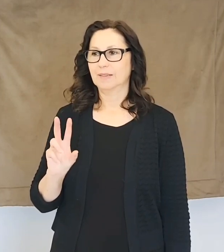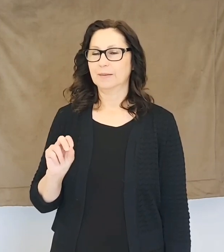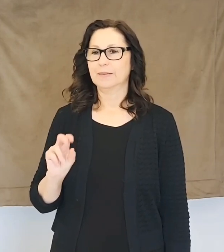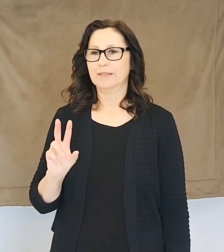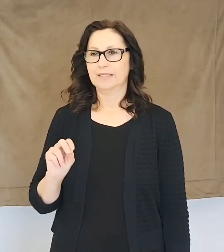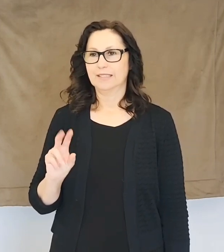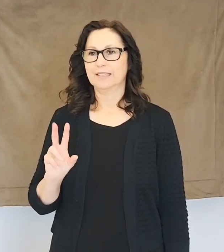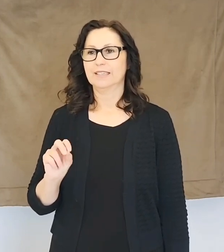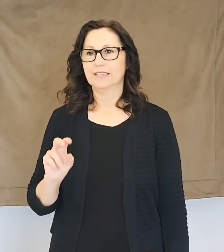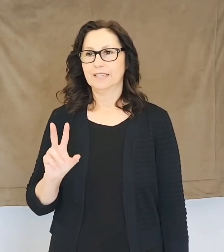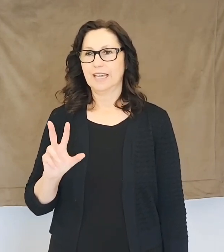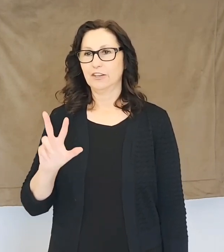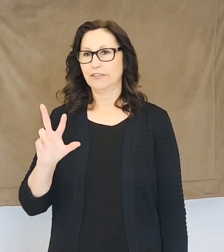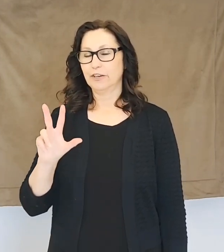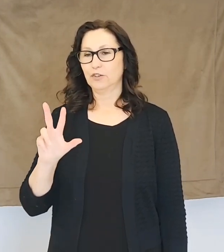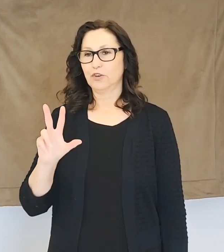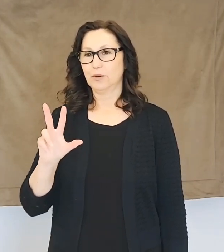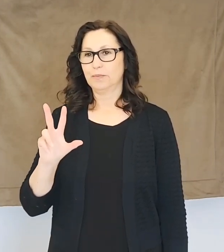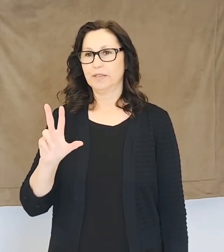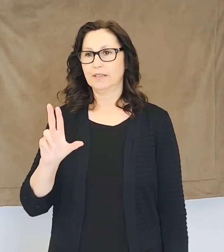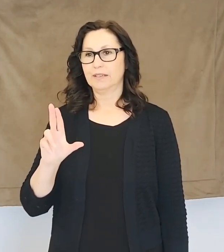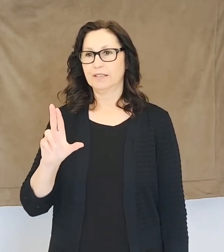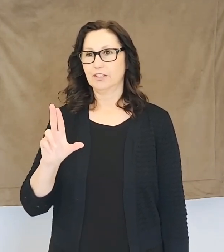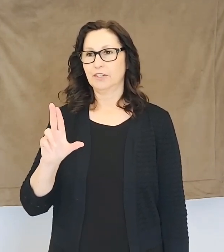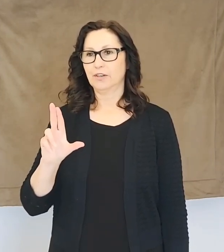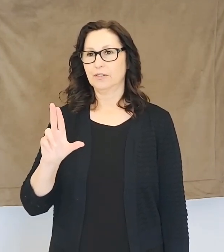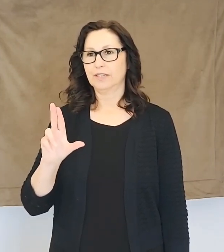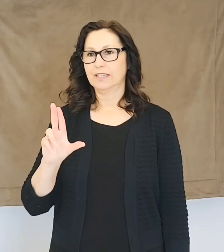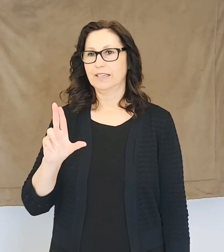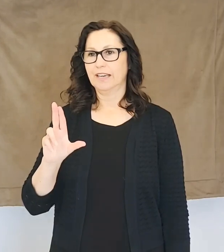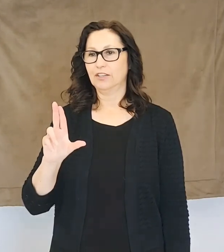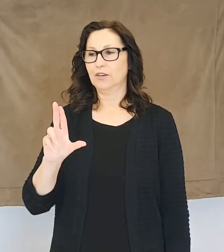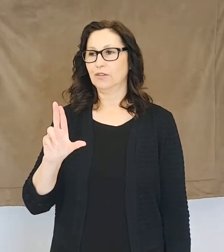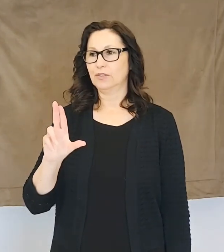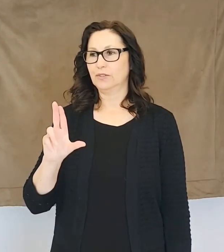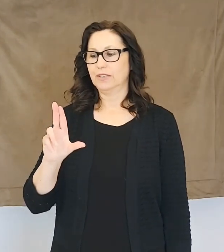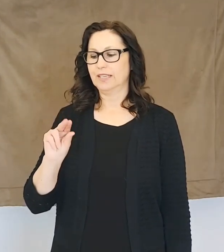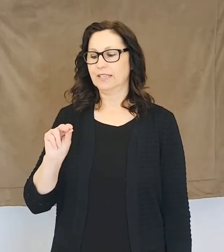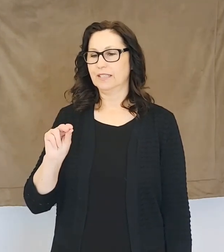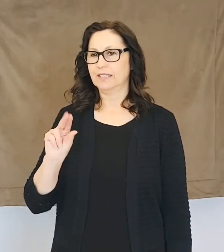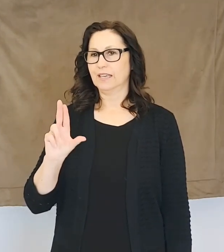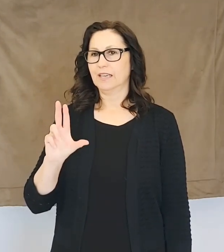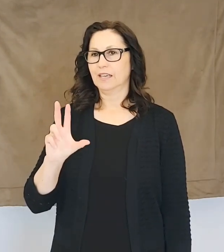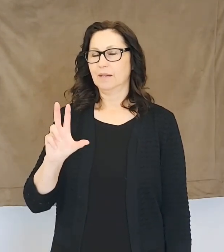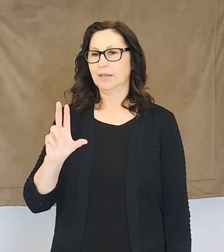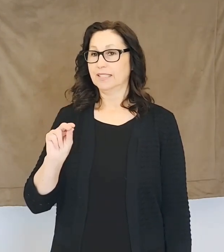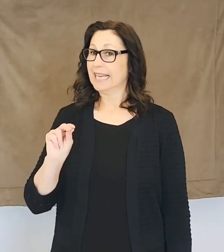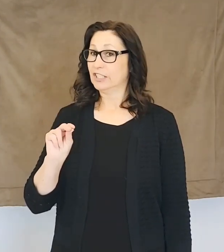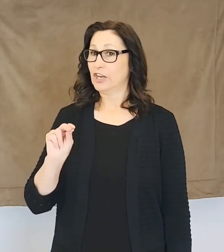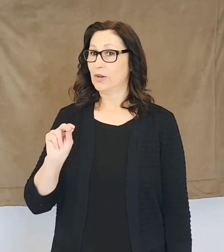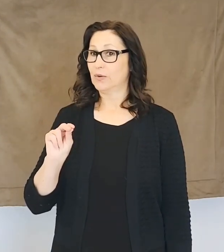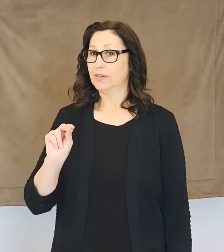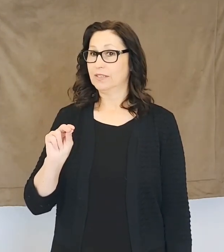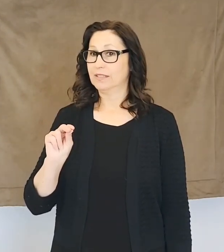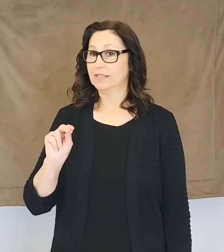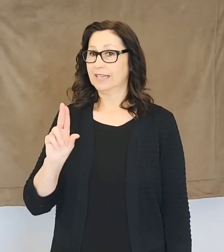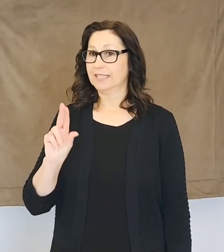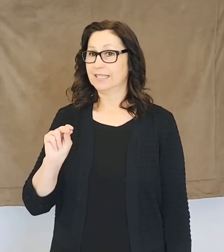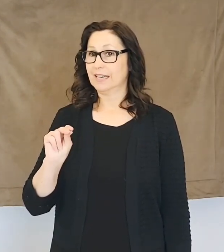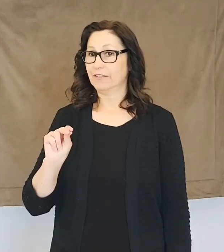Yeah. And your fingers are open. So you don't, you don't do this because that's no. That's a sign for no.